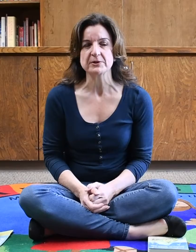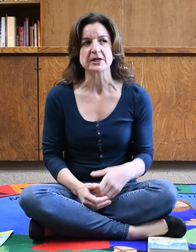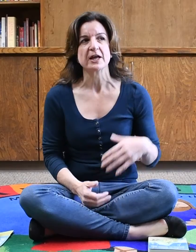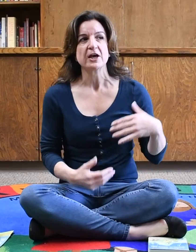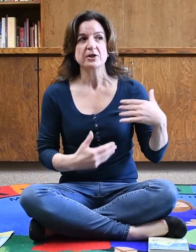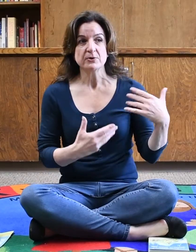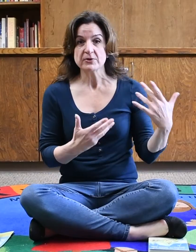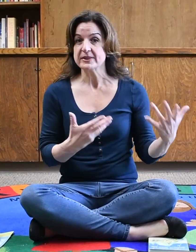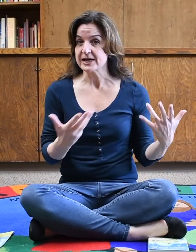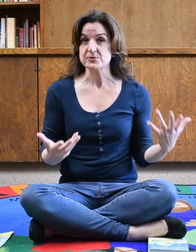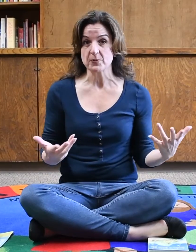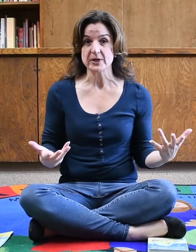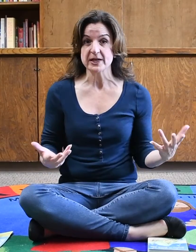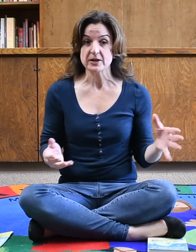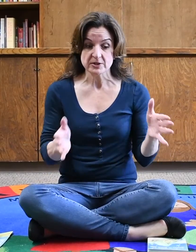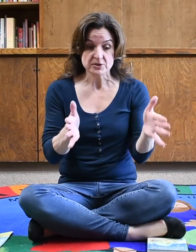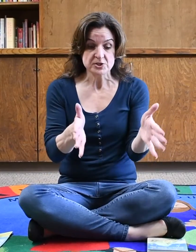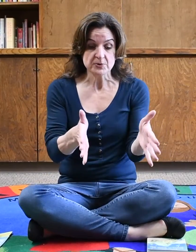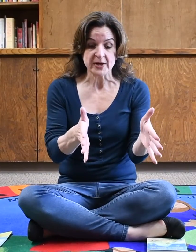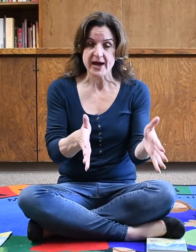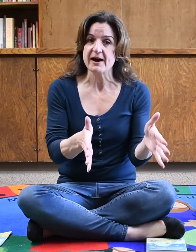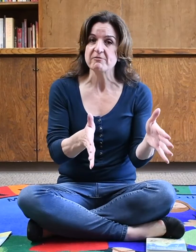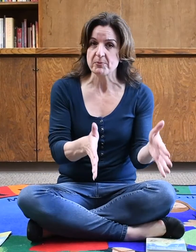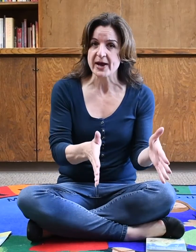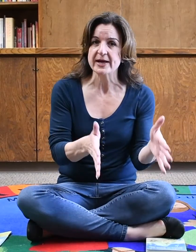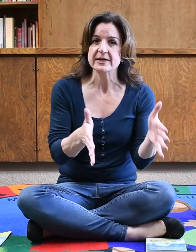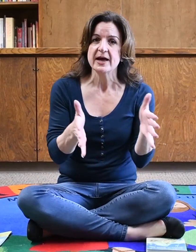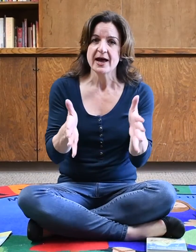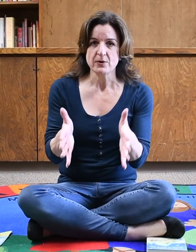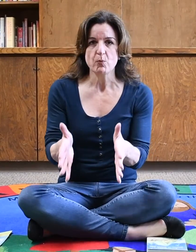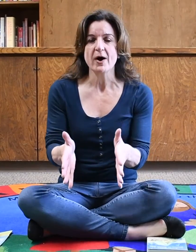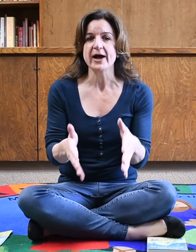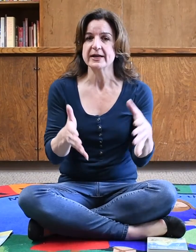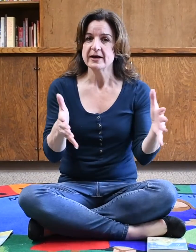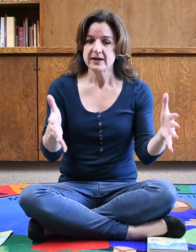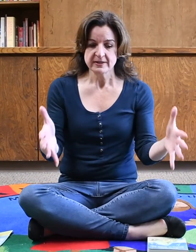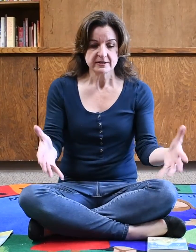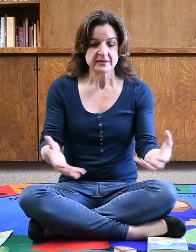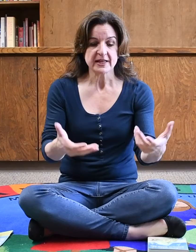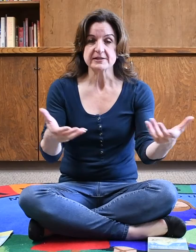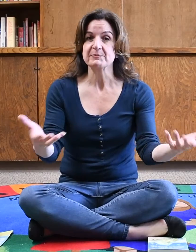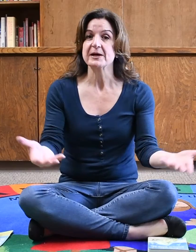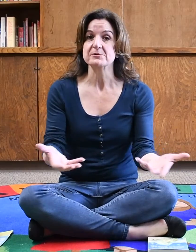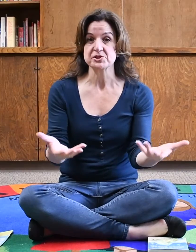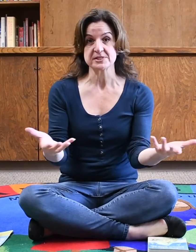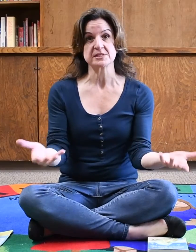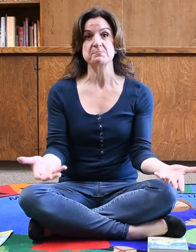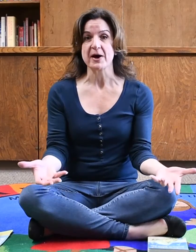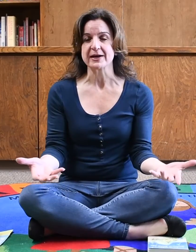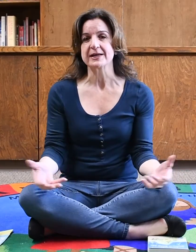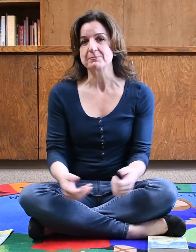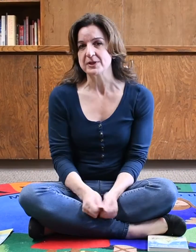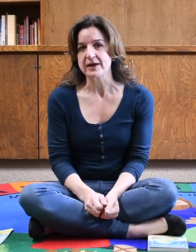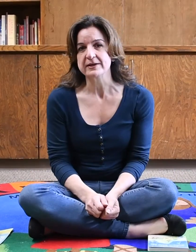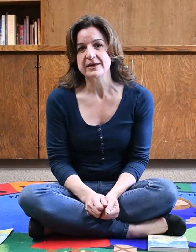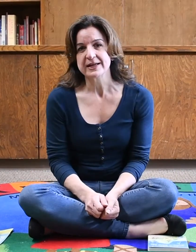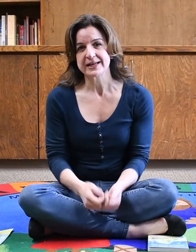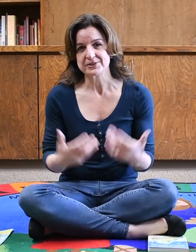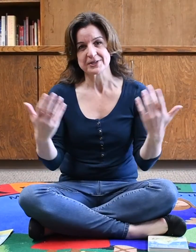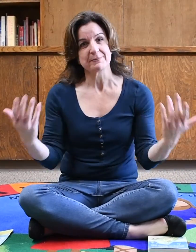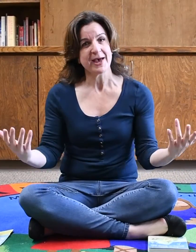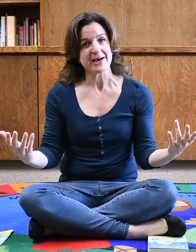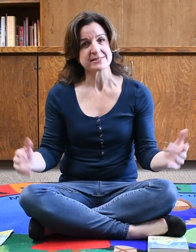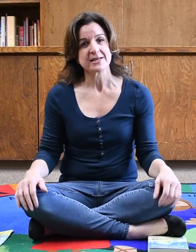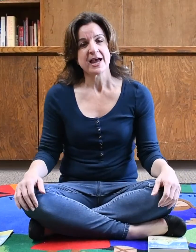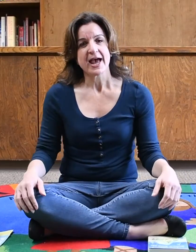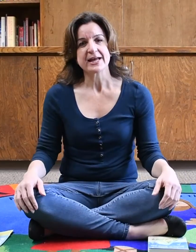Holy Communion, you know that that's what we do. We have bread and wine that it becomes Jesus' body and blood